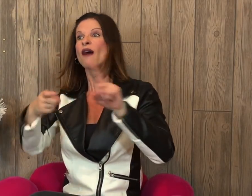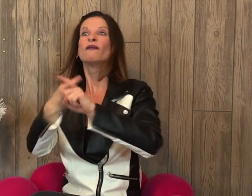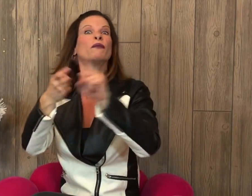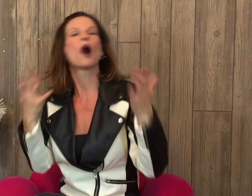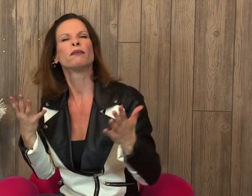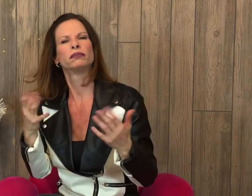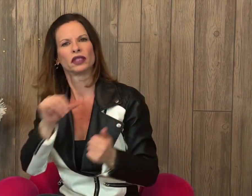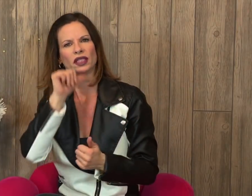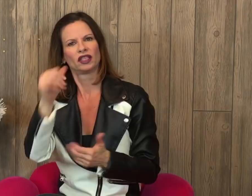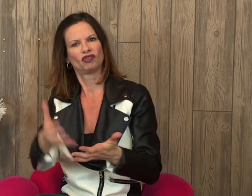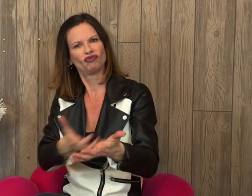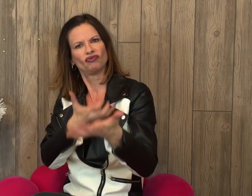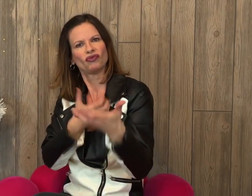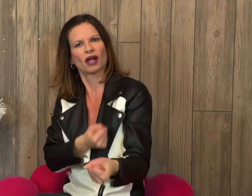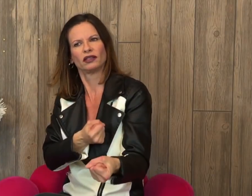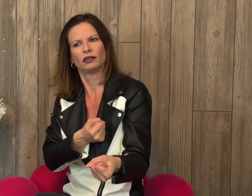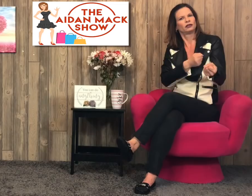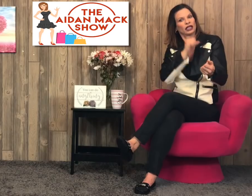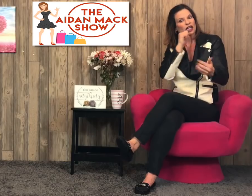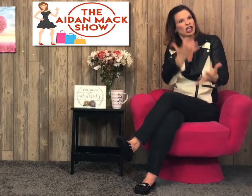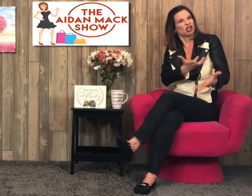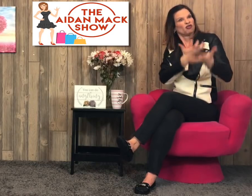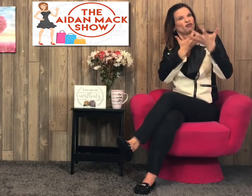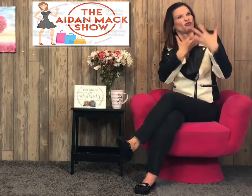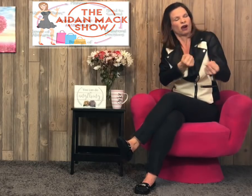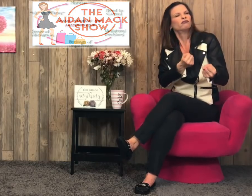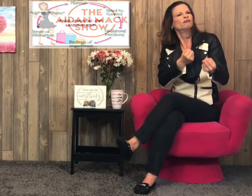All of these stem from not having trust.